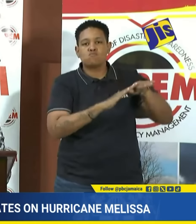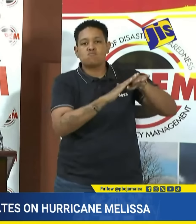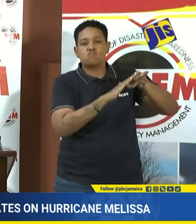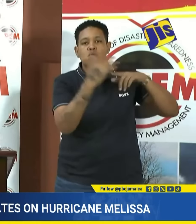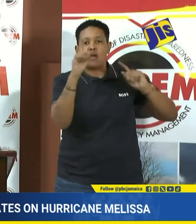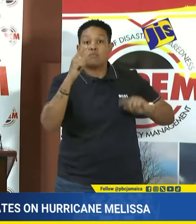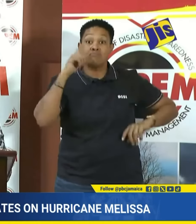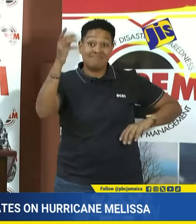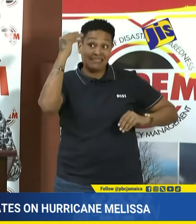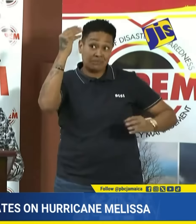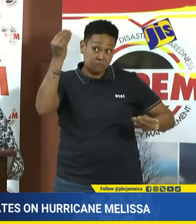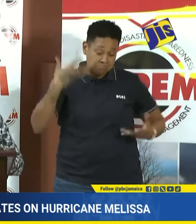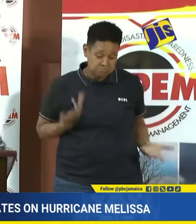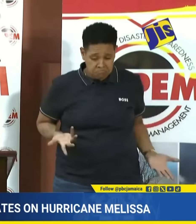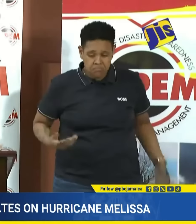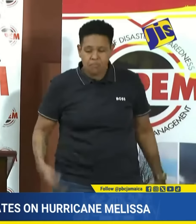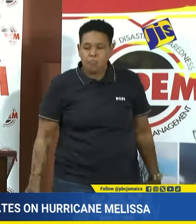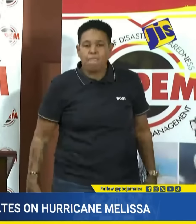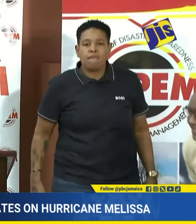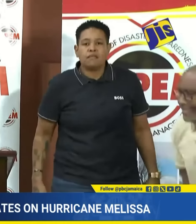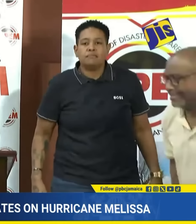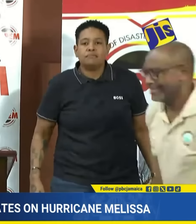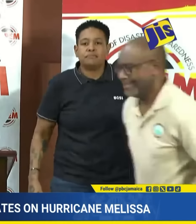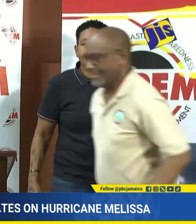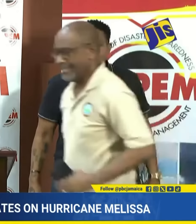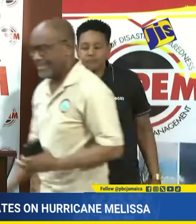more information on that, that would be good.